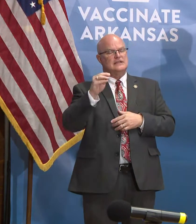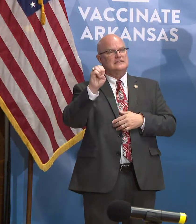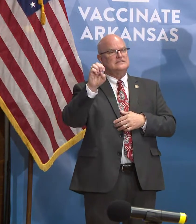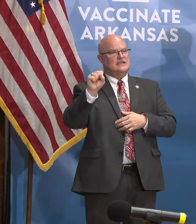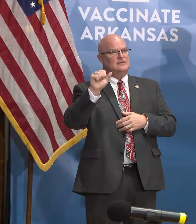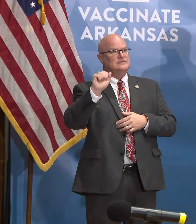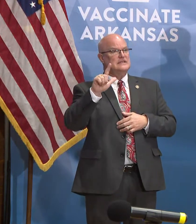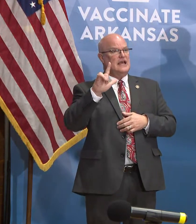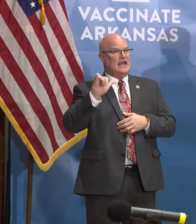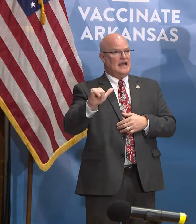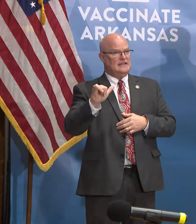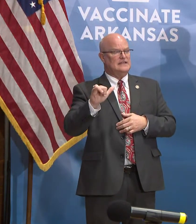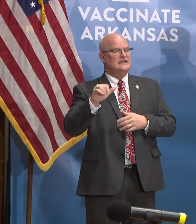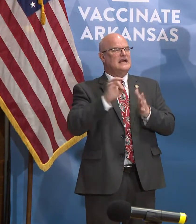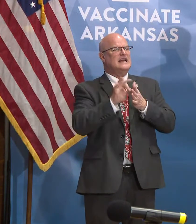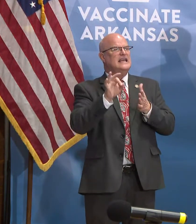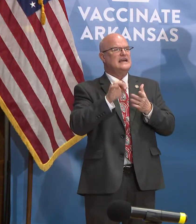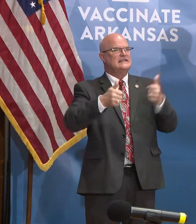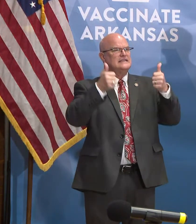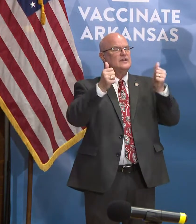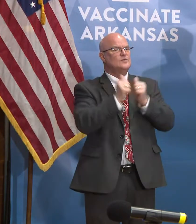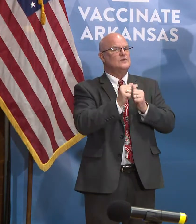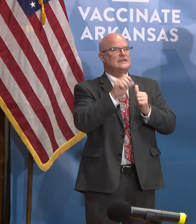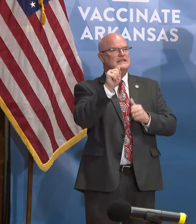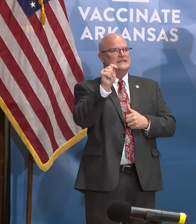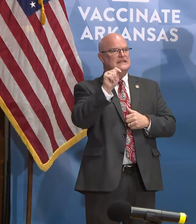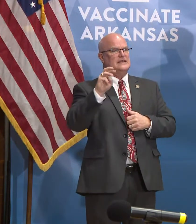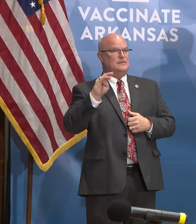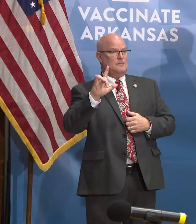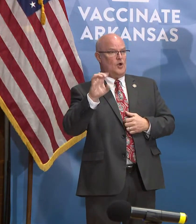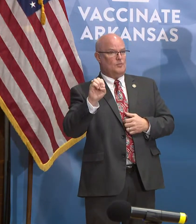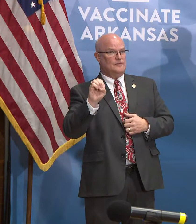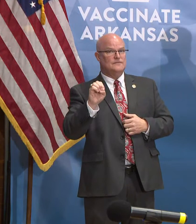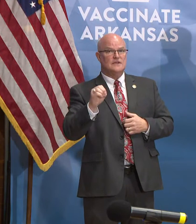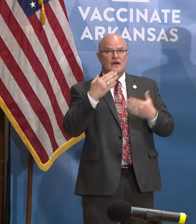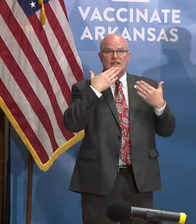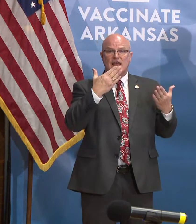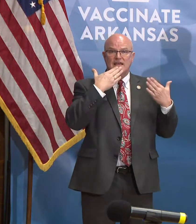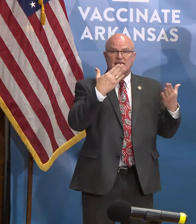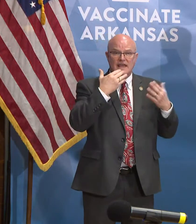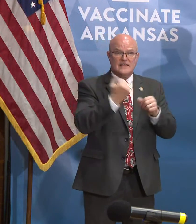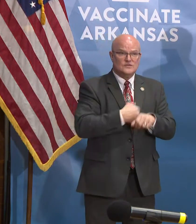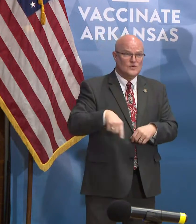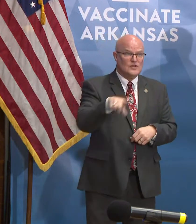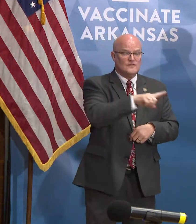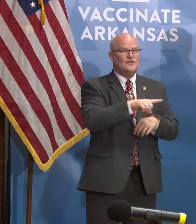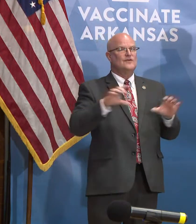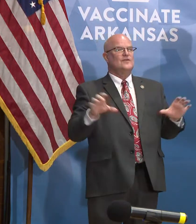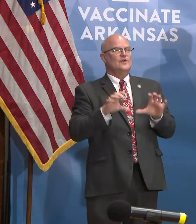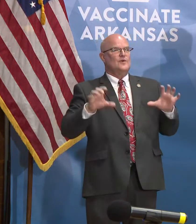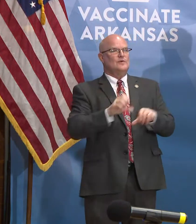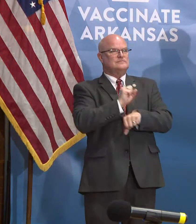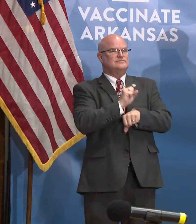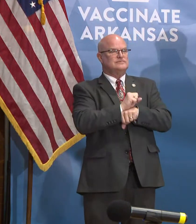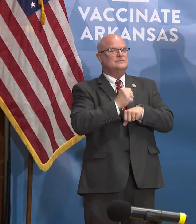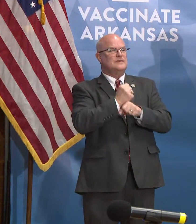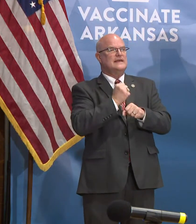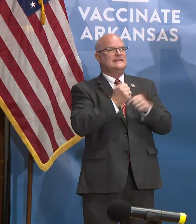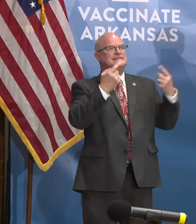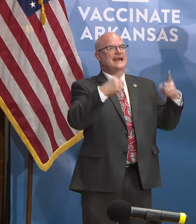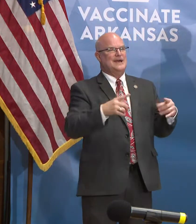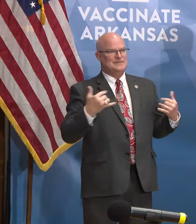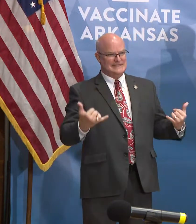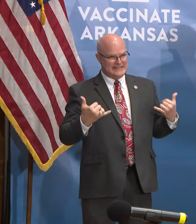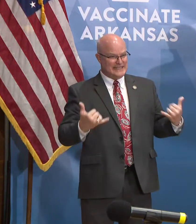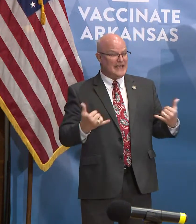Alley, Account Executive with T-Mobile as well. And so thank each of you for the work that you've done to make this possible